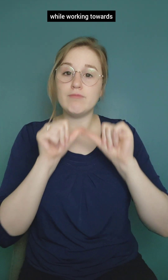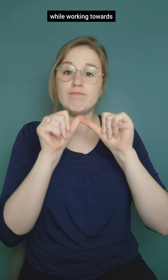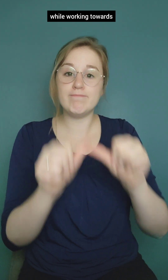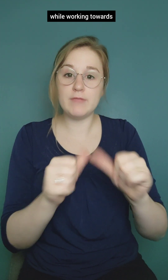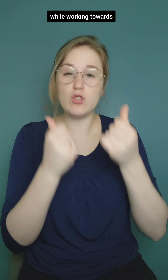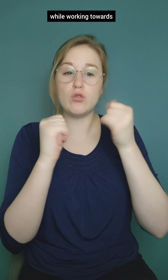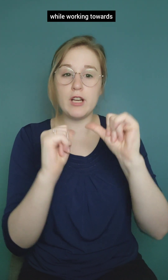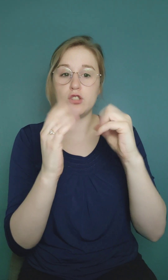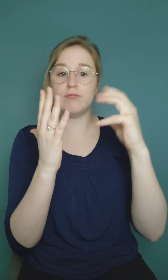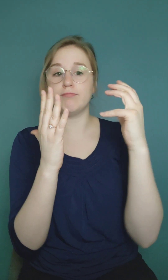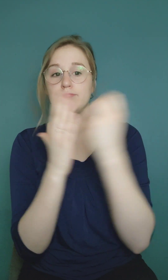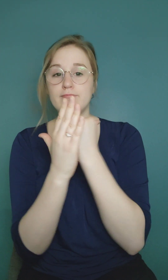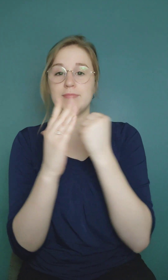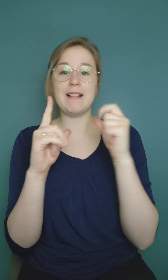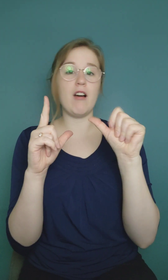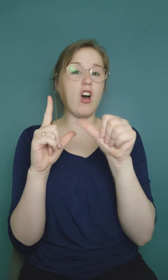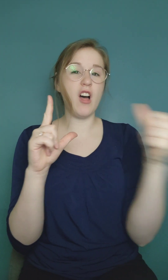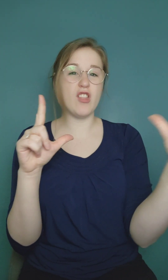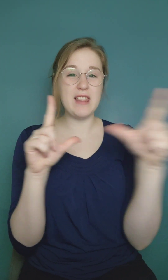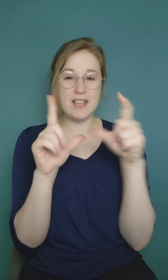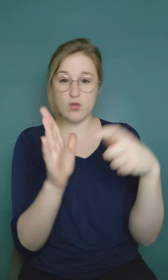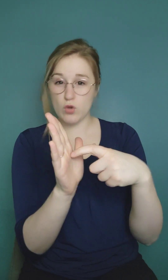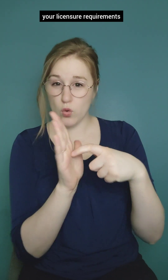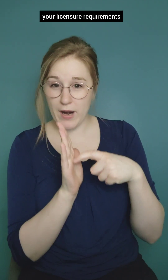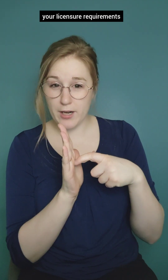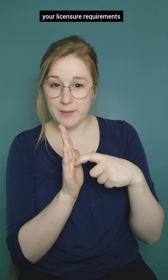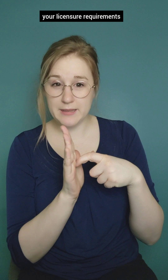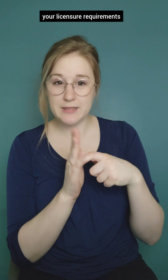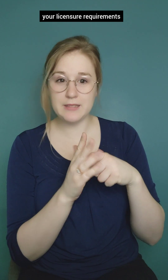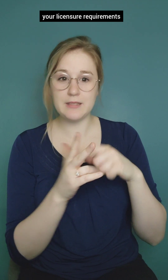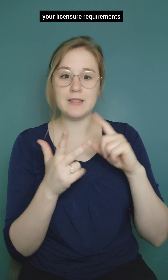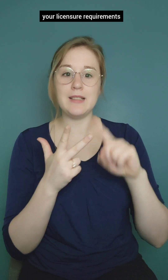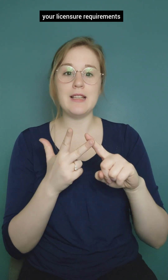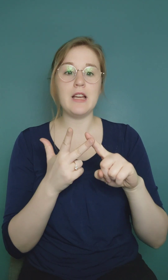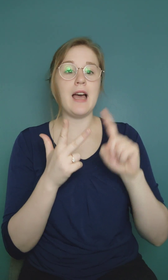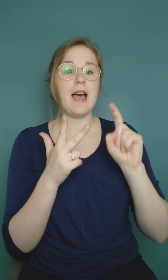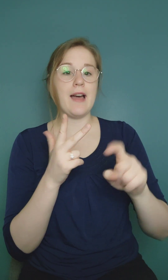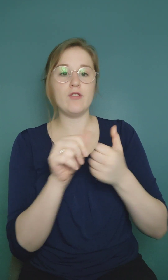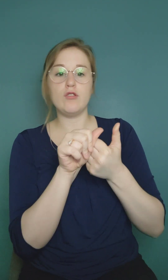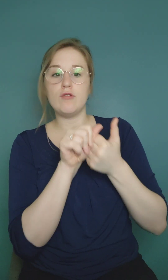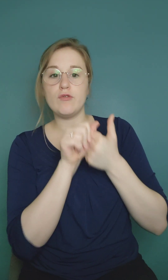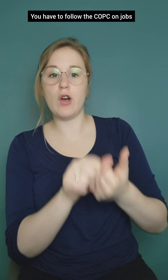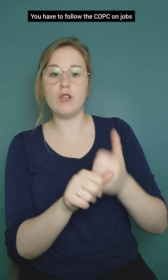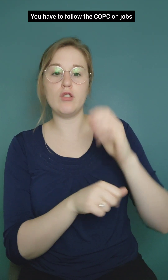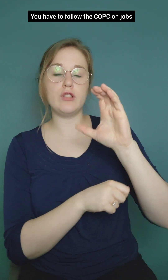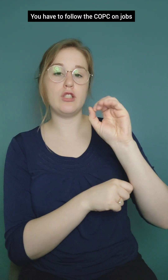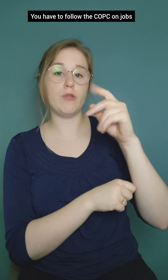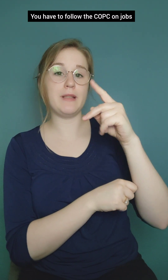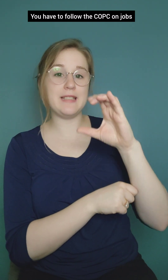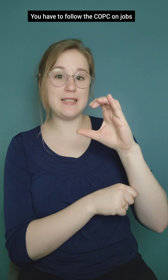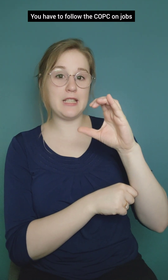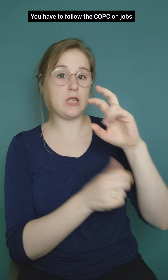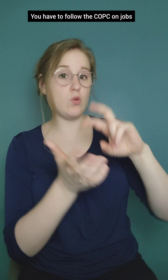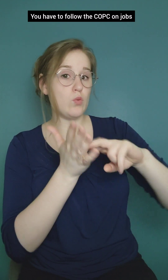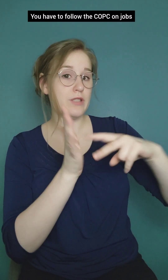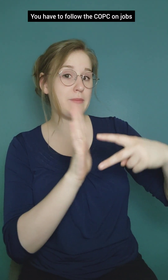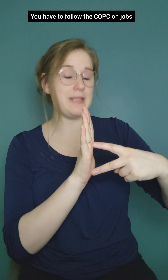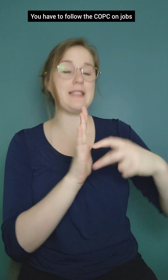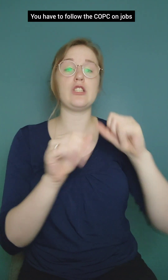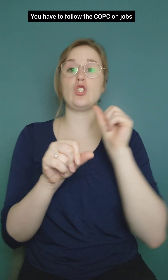while working towards your licensure requirements. You have to follow the COPC